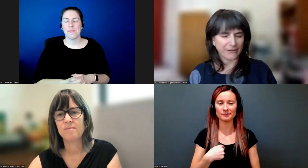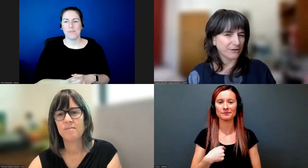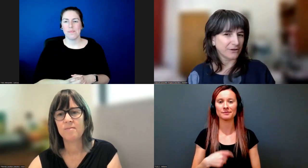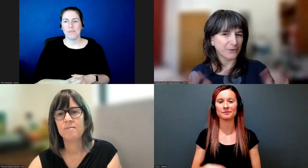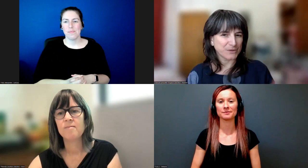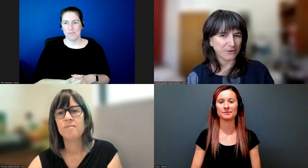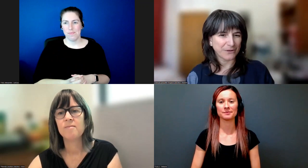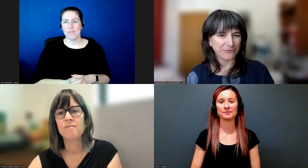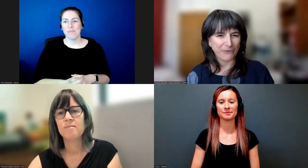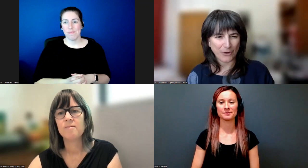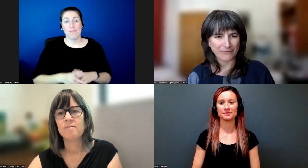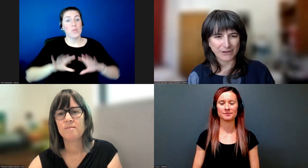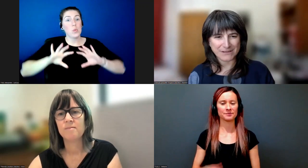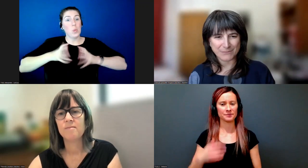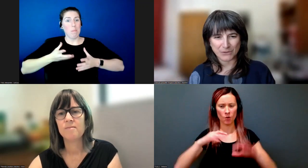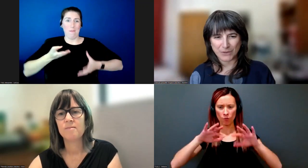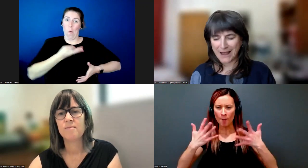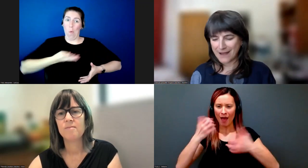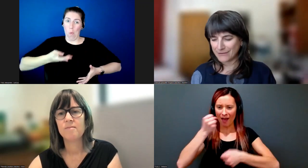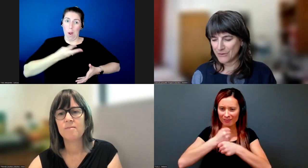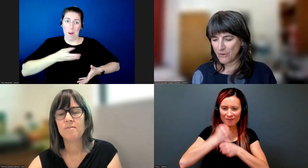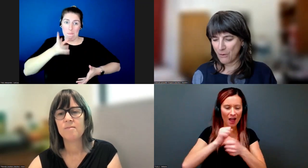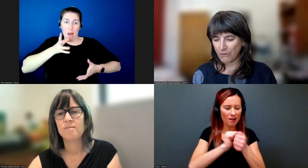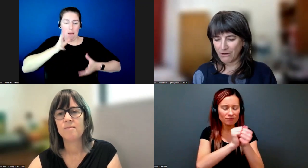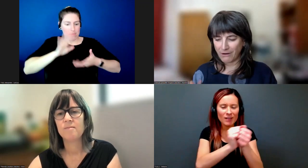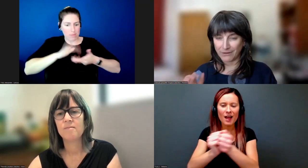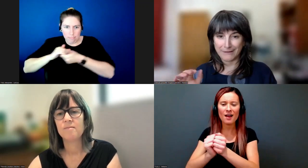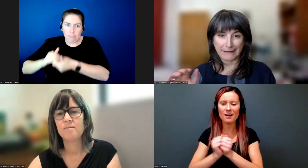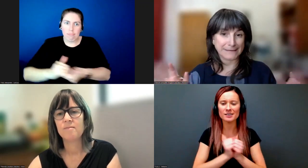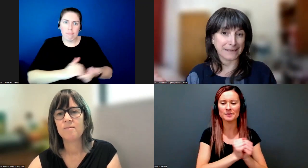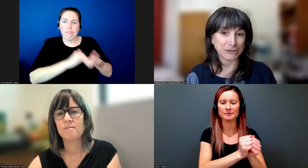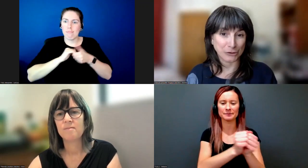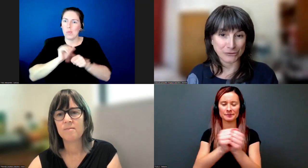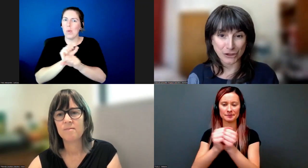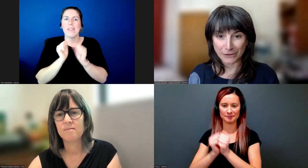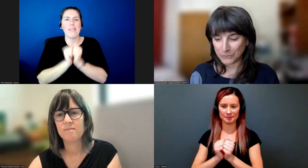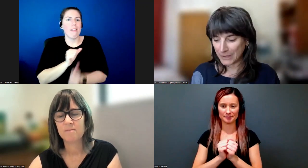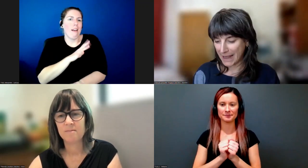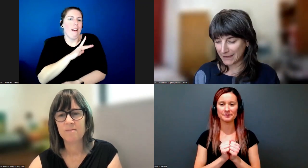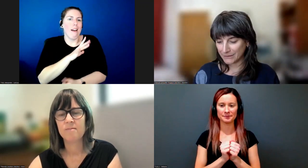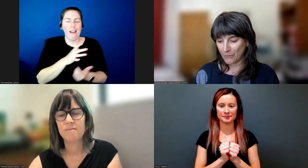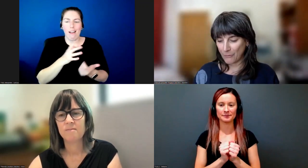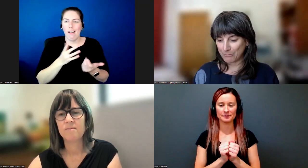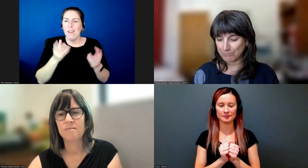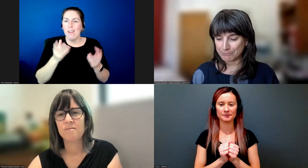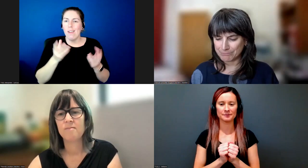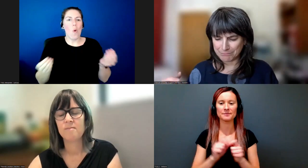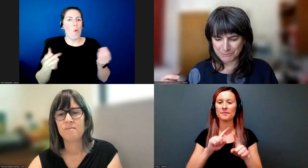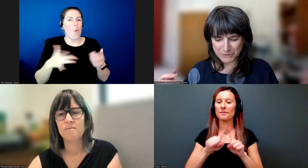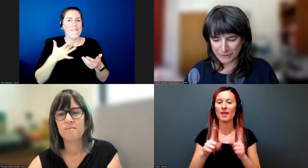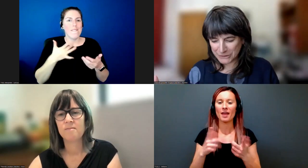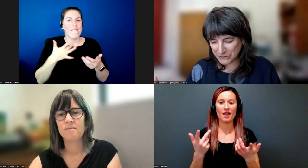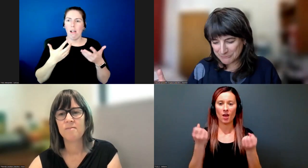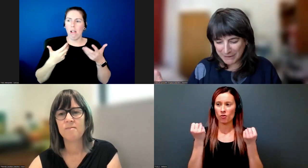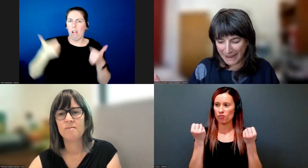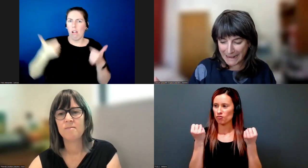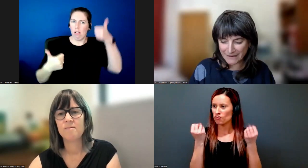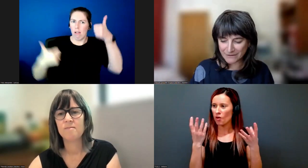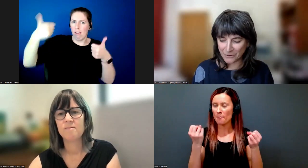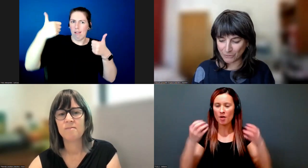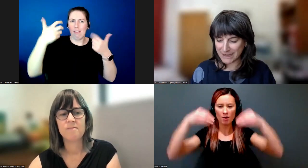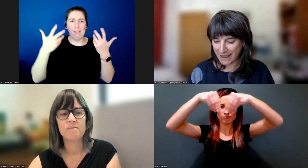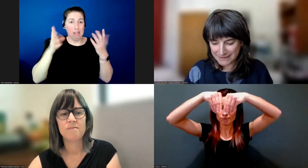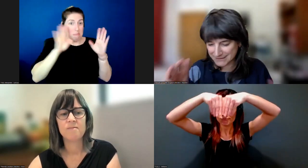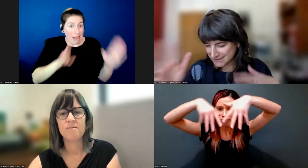together. You know, it was only the 4 of us, but we had no organizational chart. We had no structured plan,